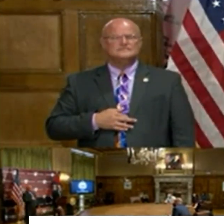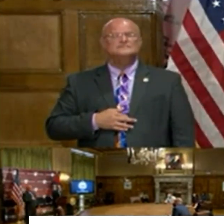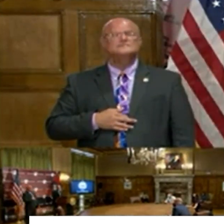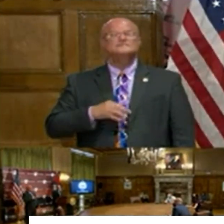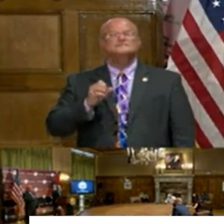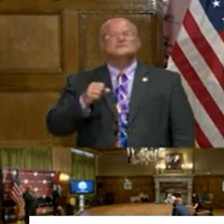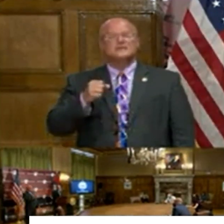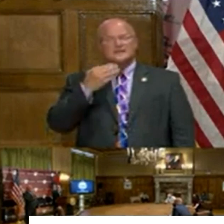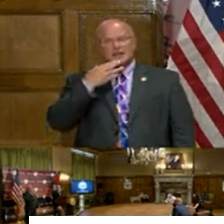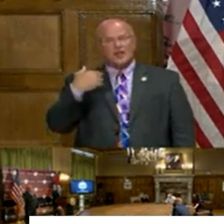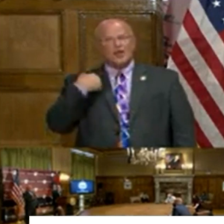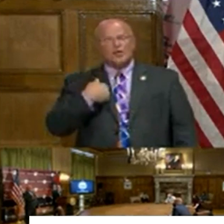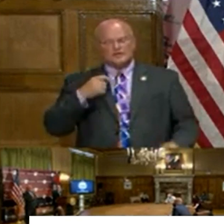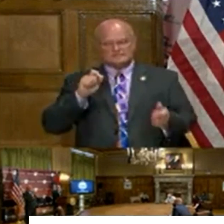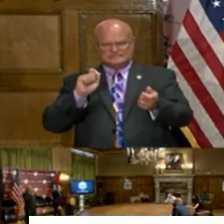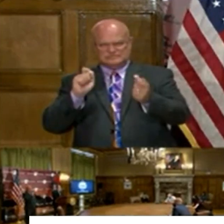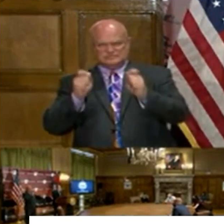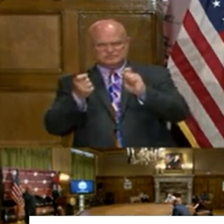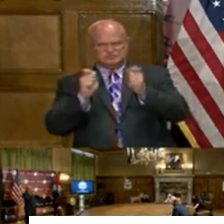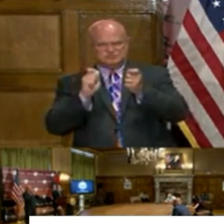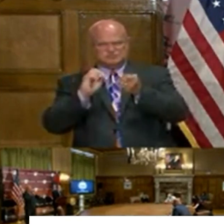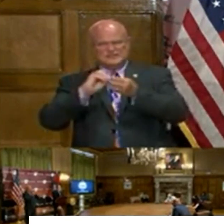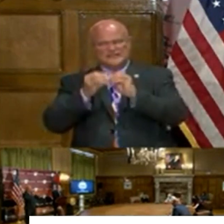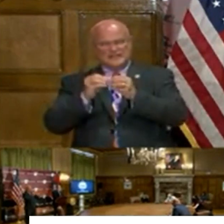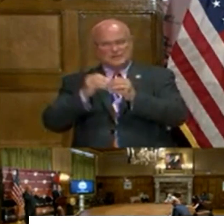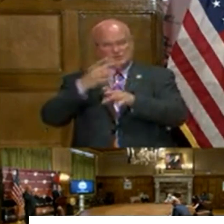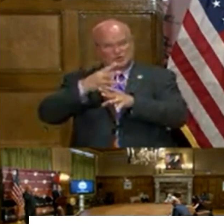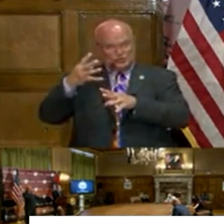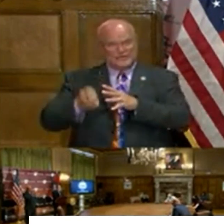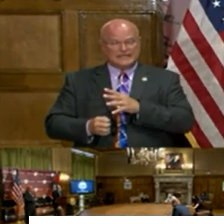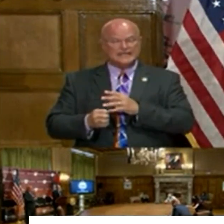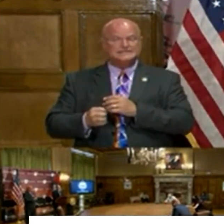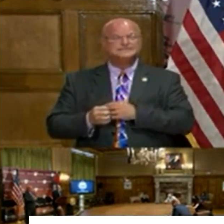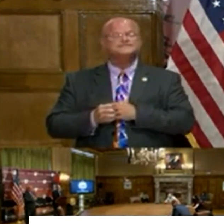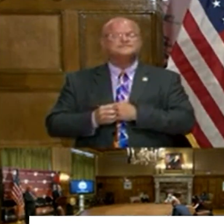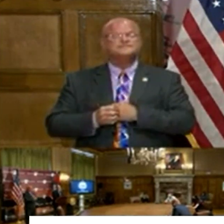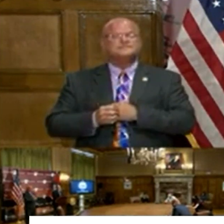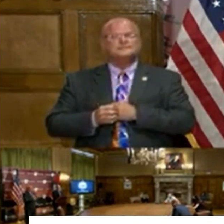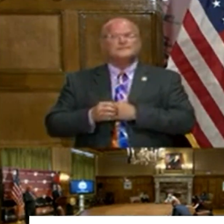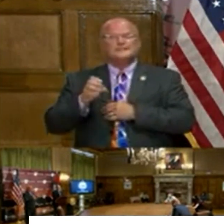Yes, thank you. So we adjusted our numbers over the weekend.